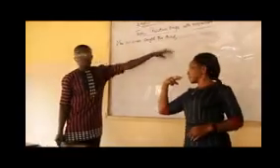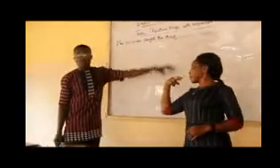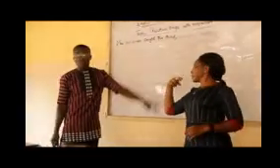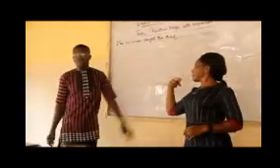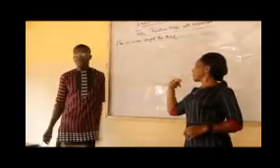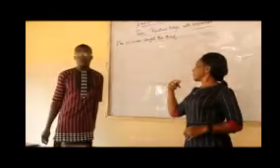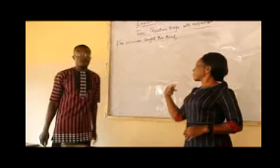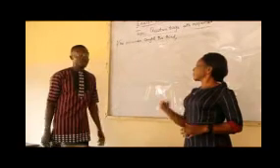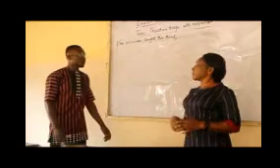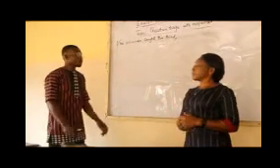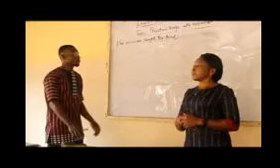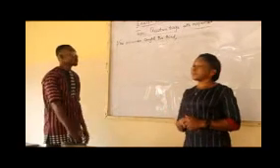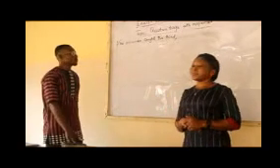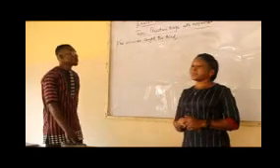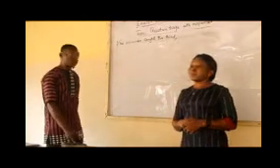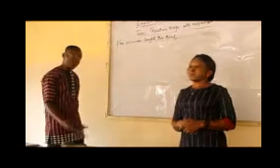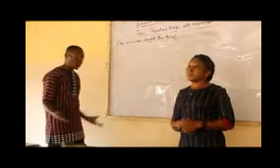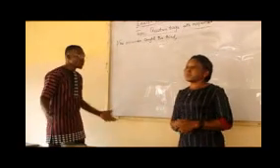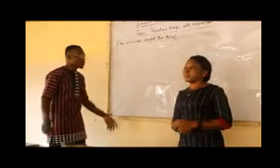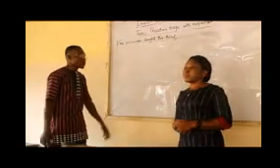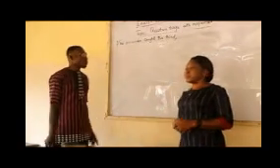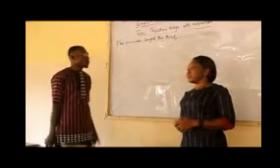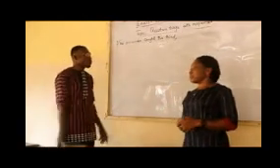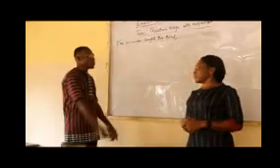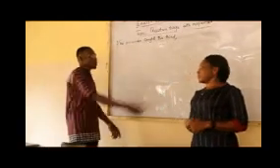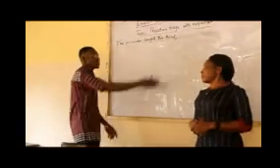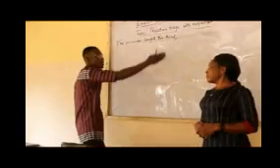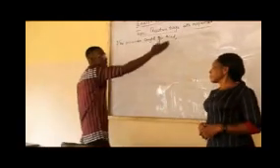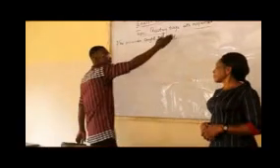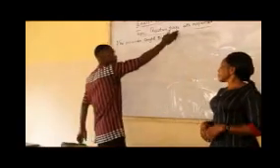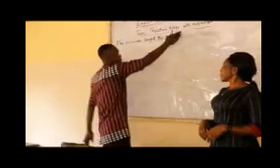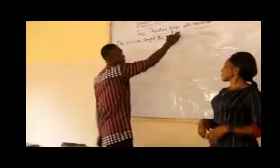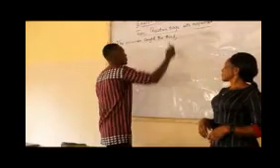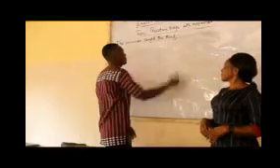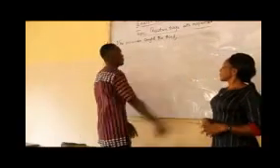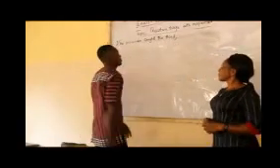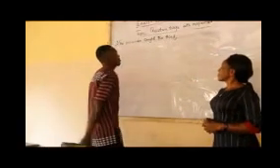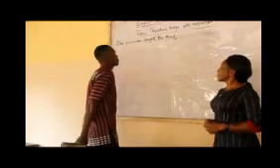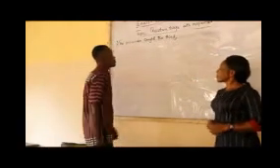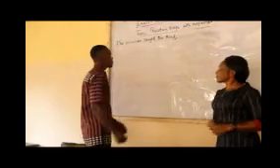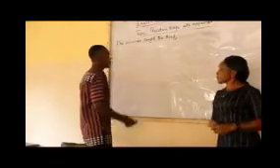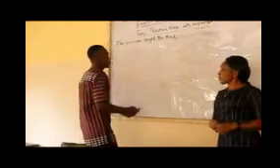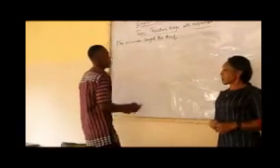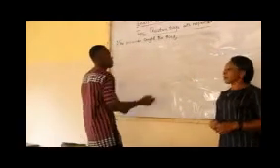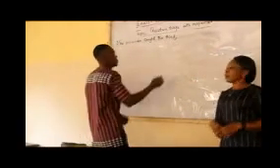caught the thief. So what should be here as a tag?